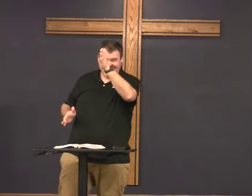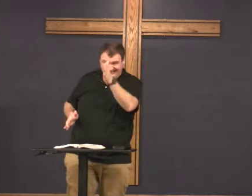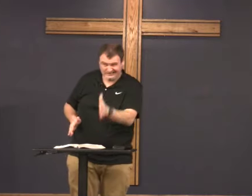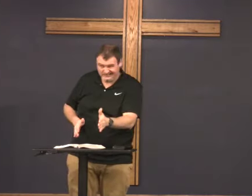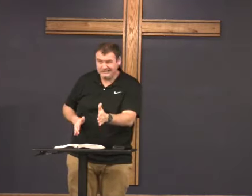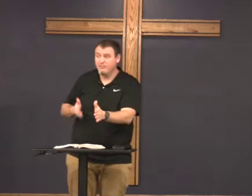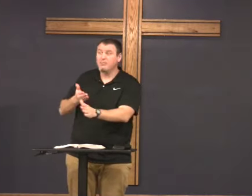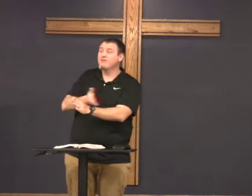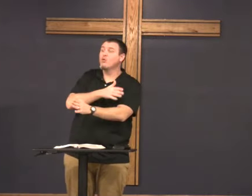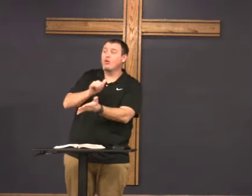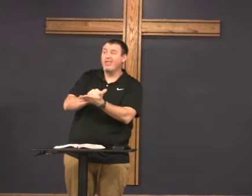language.